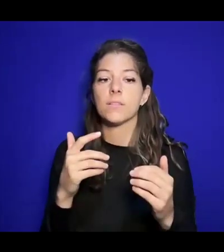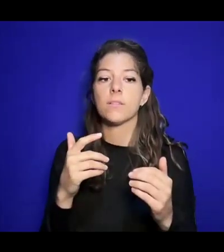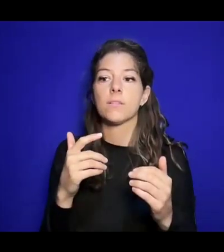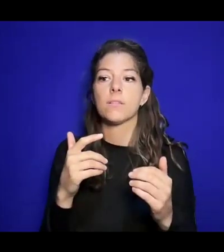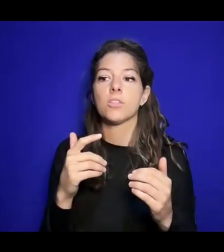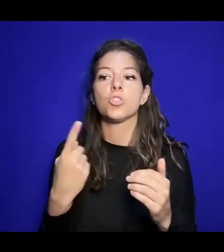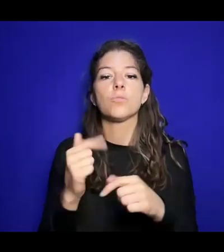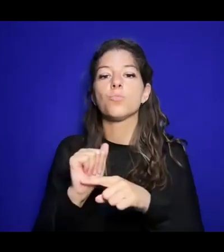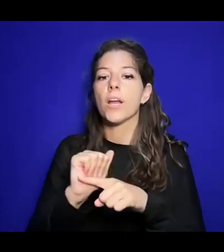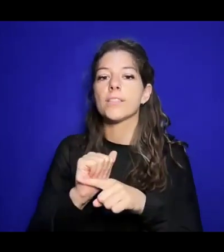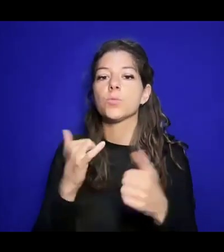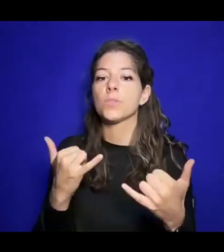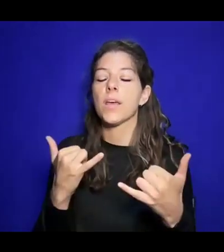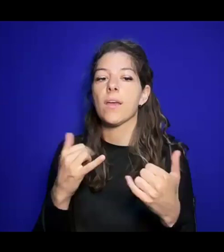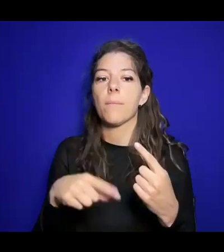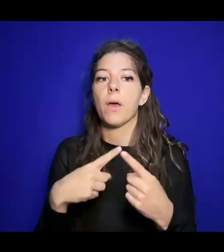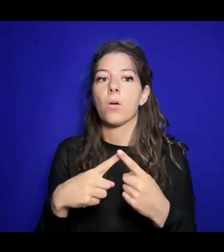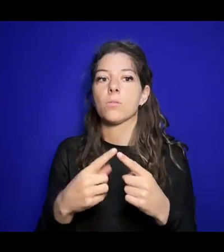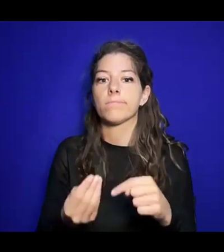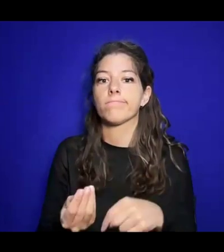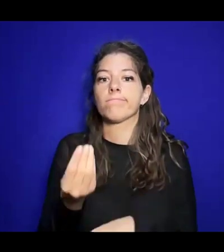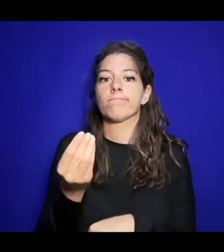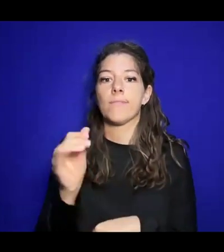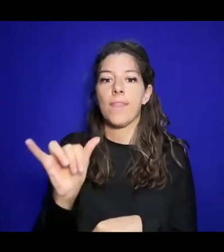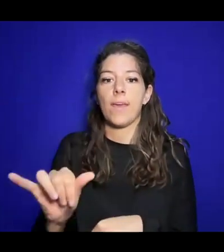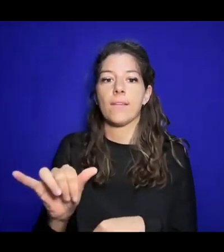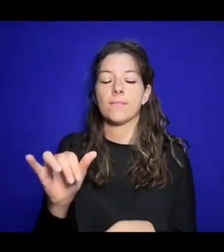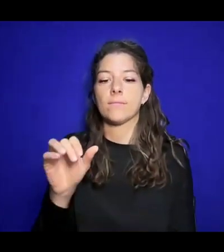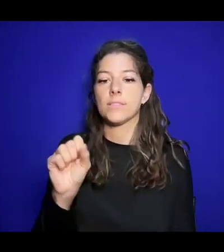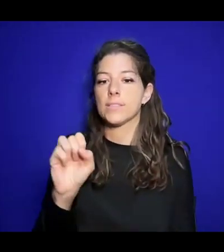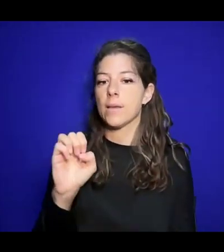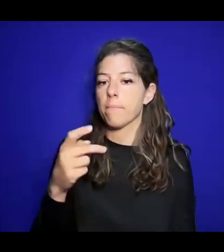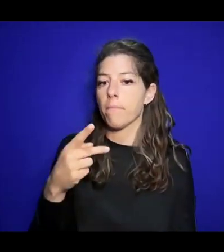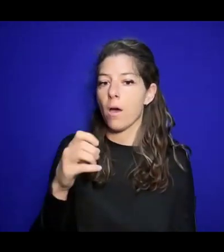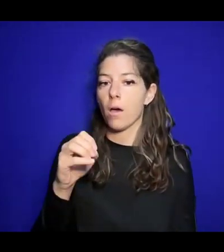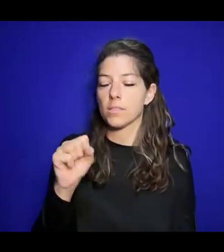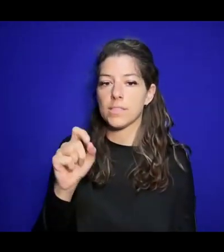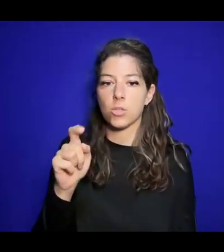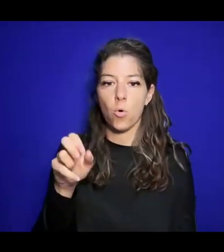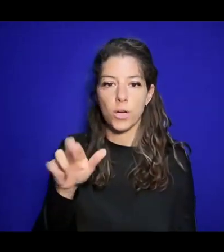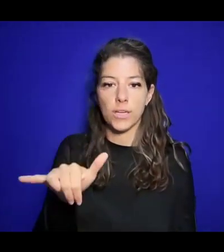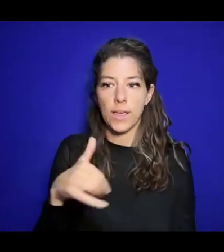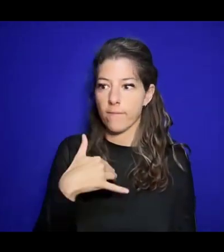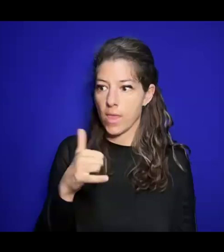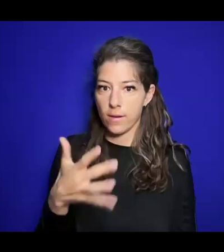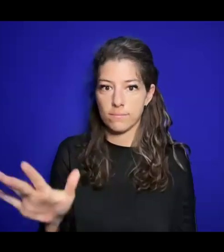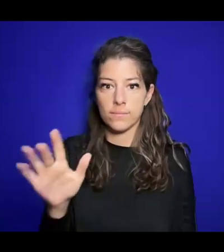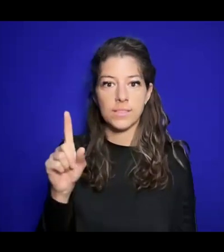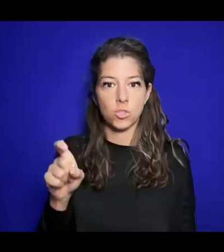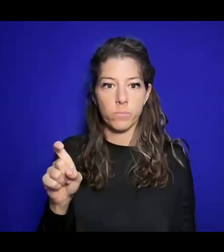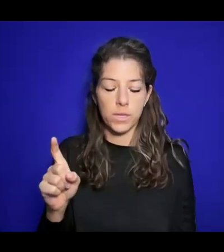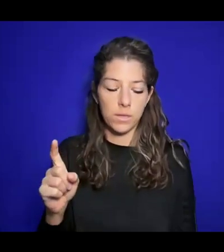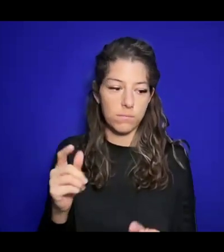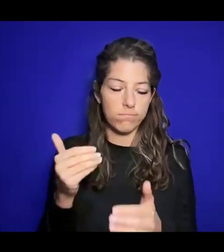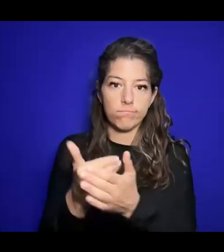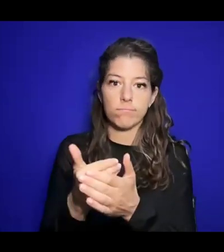let's just practice today on inserting the suppository. That'll be the only challenge. Okay, you've got that done because it needs to go up against the